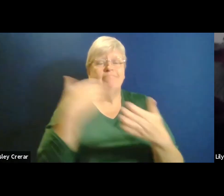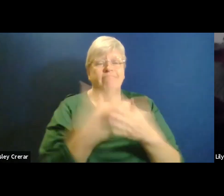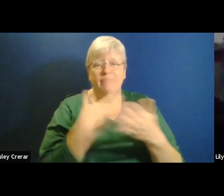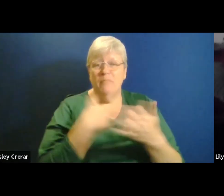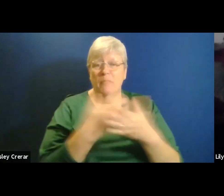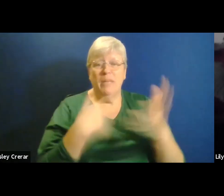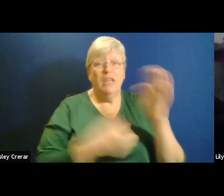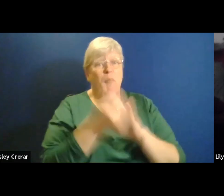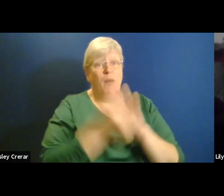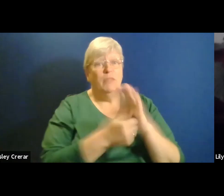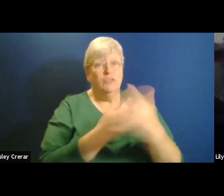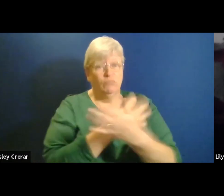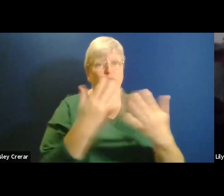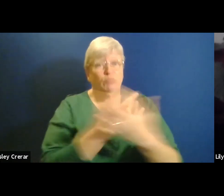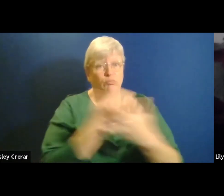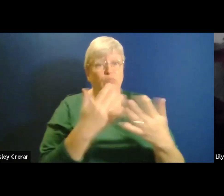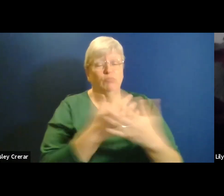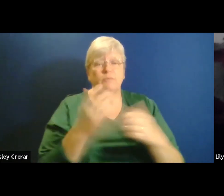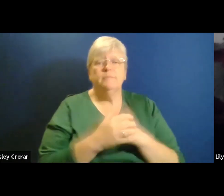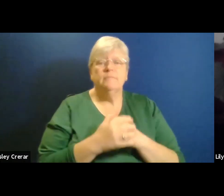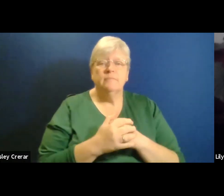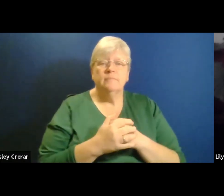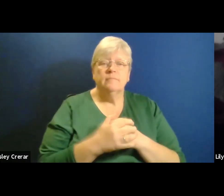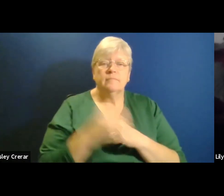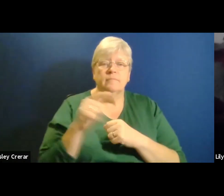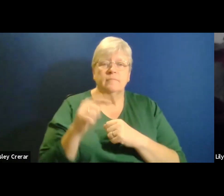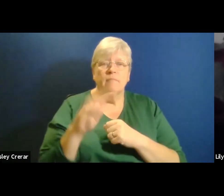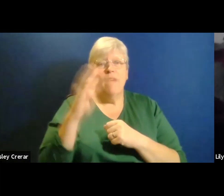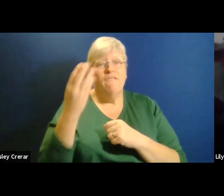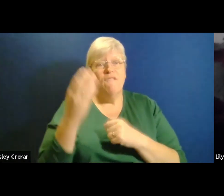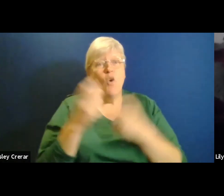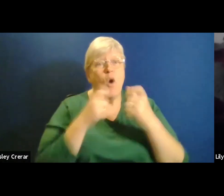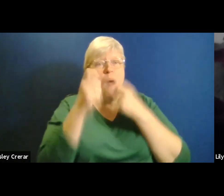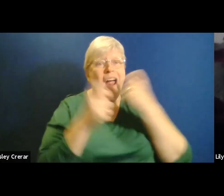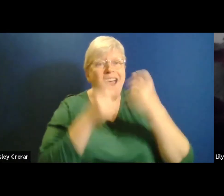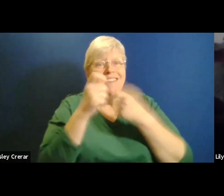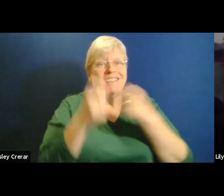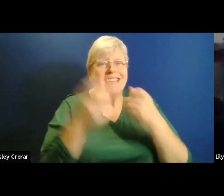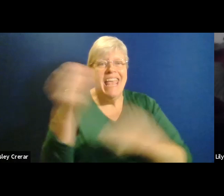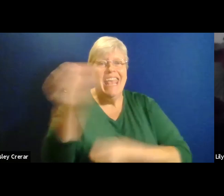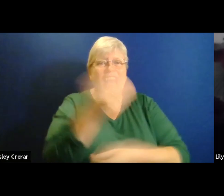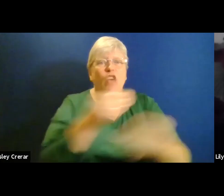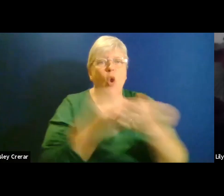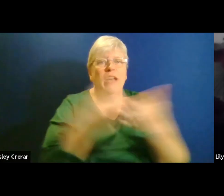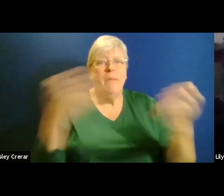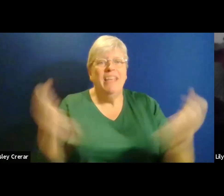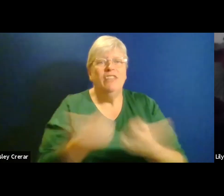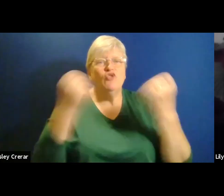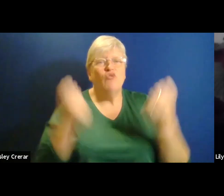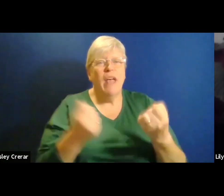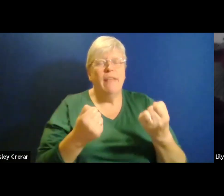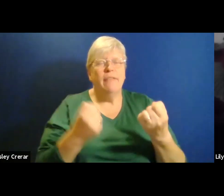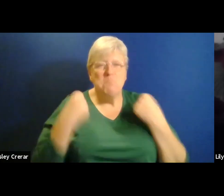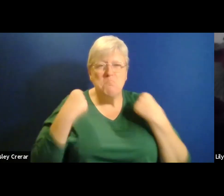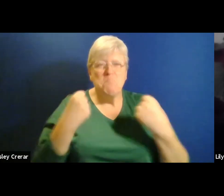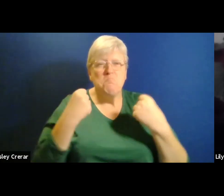and Skylight 47. His four watchwords in his poetry are economy, strength, toughness, and